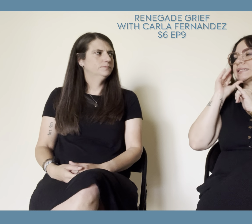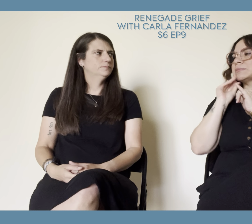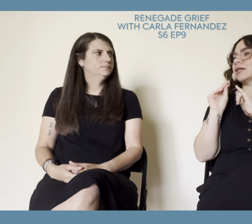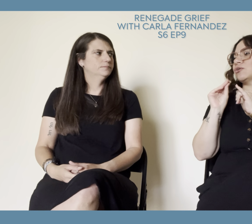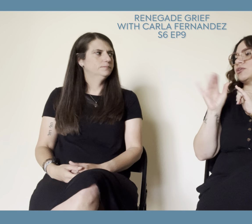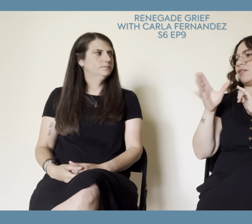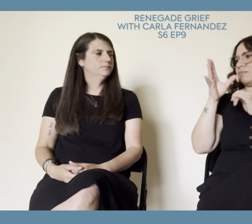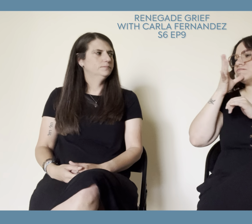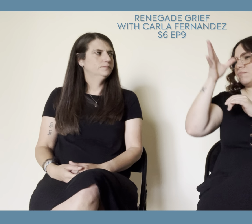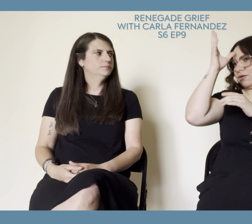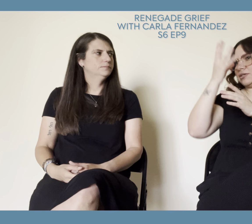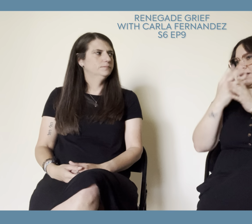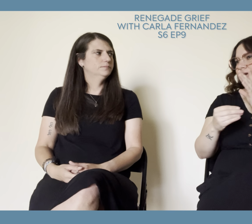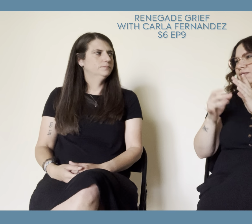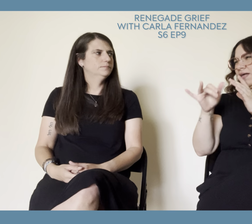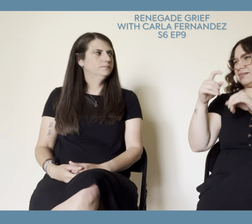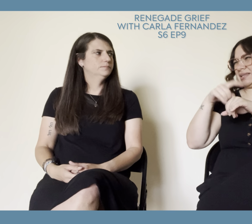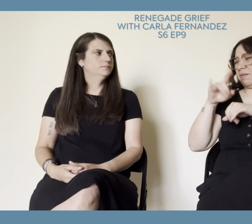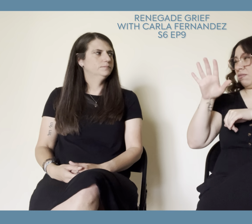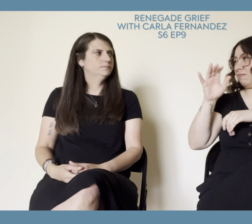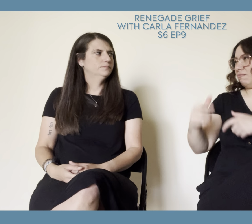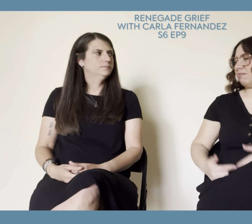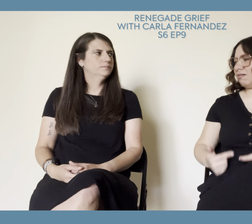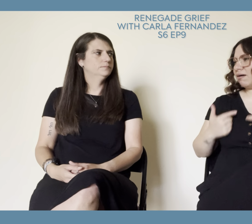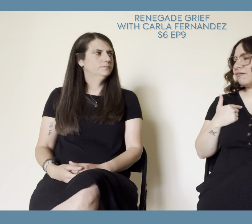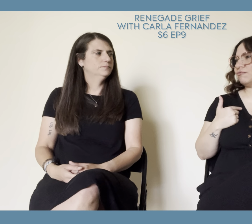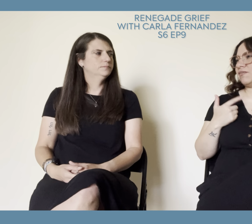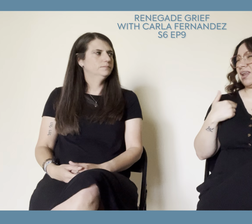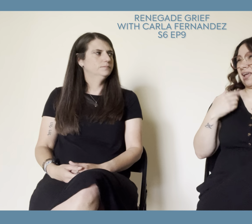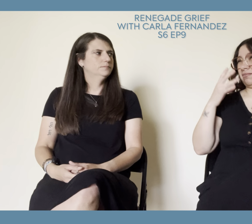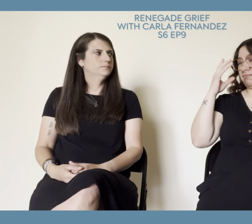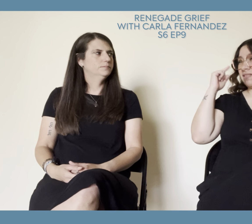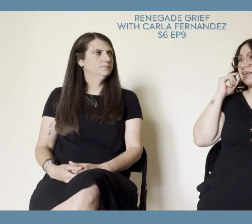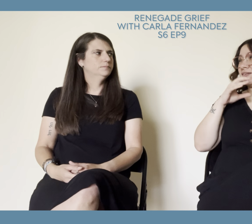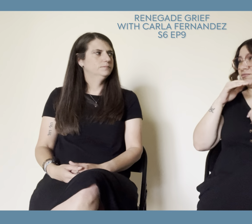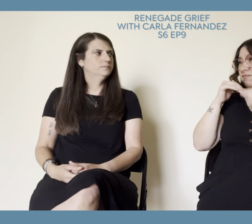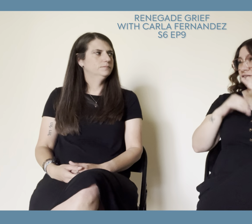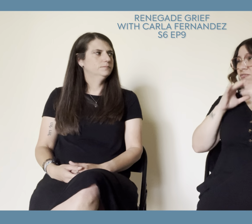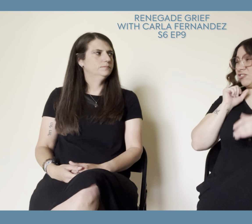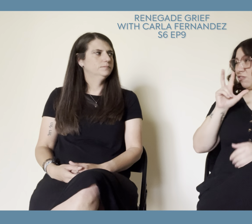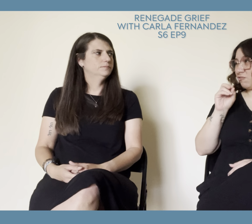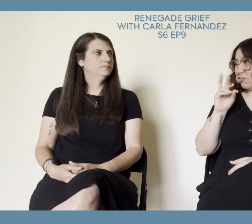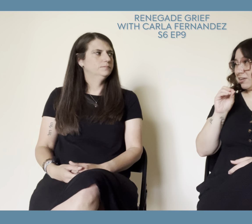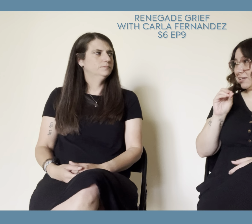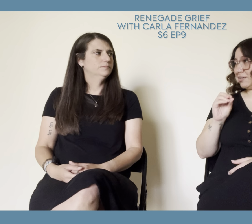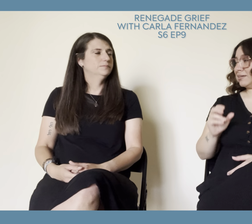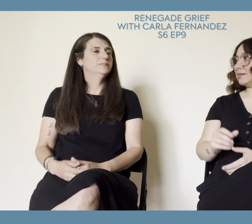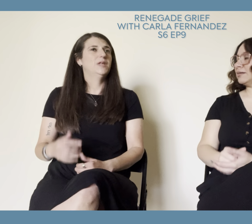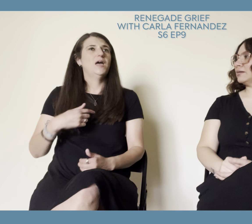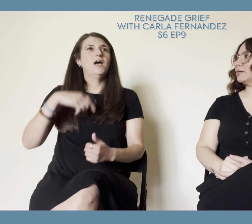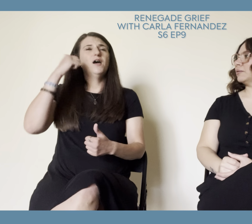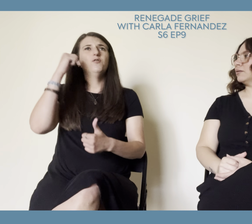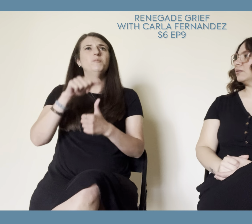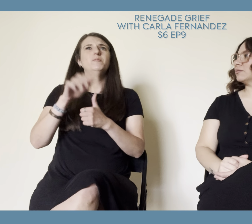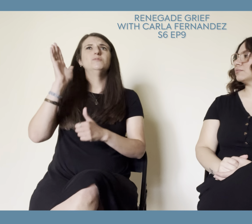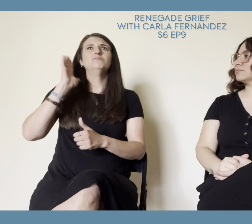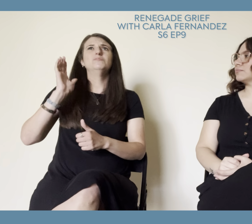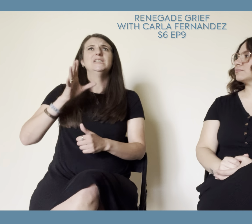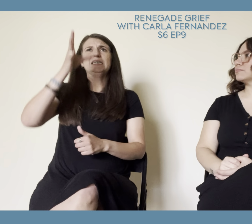this particular time in their lives? And I'm guessing under 30, maybe? I remember right around then was when my dad and I were really starting to get each other and